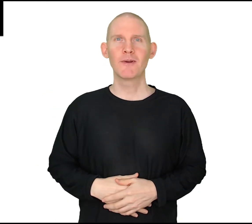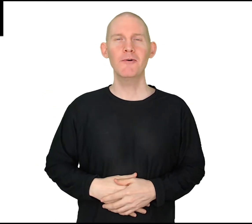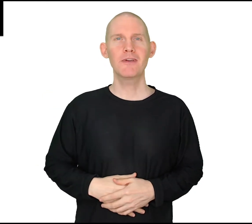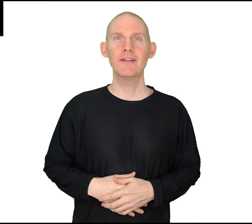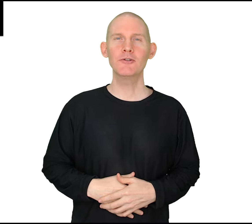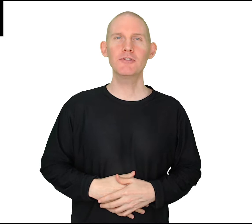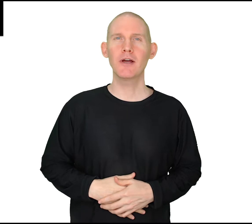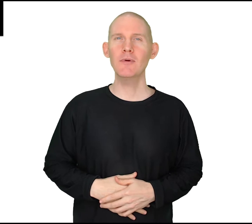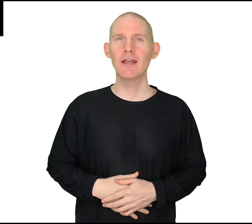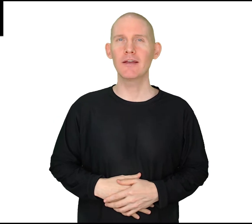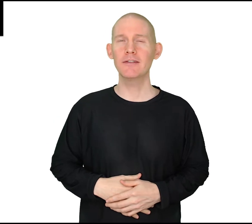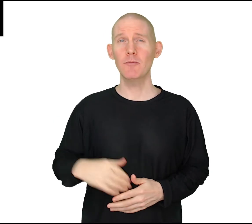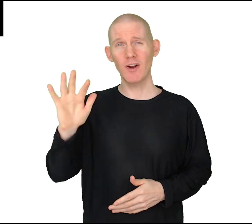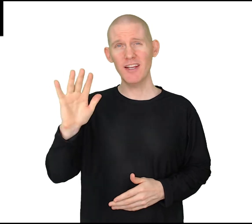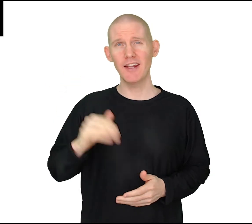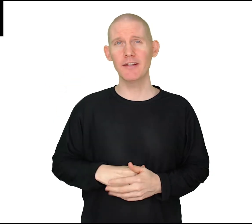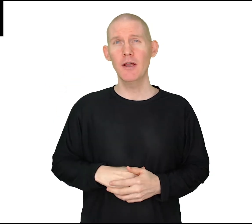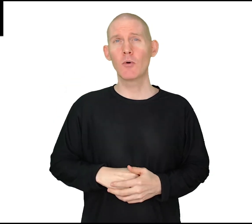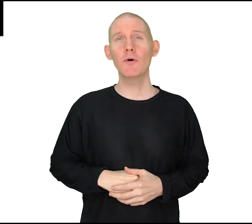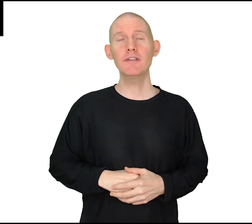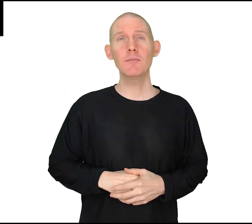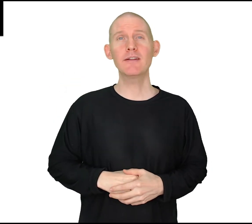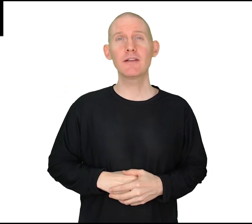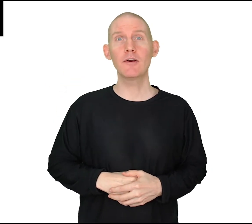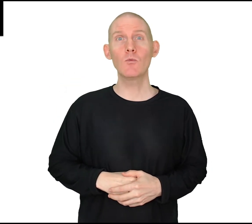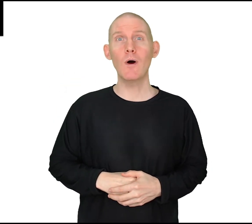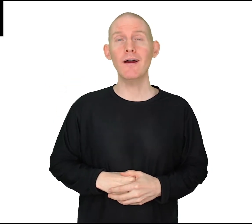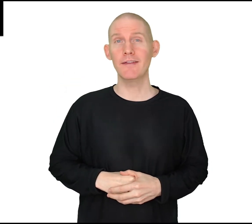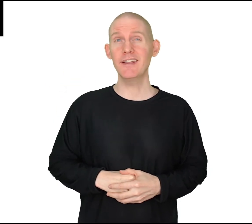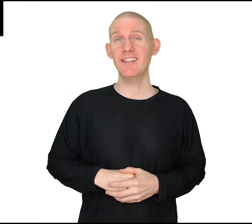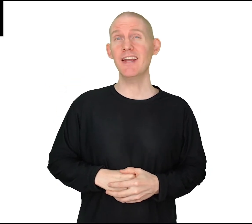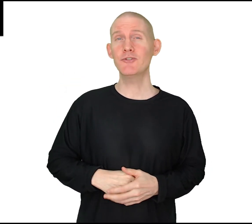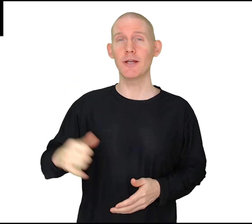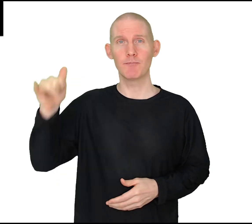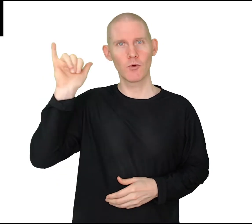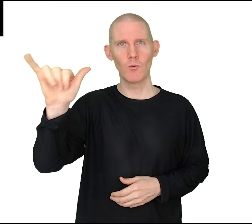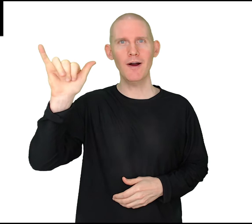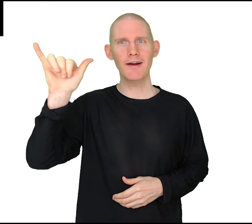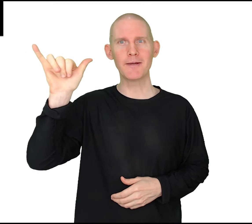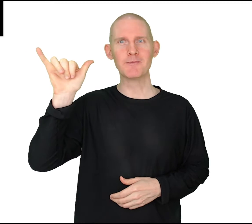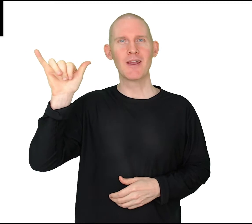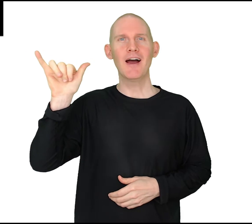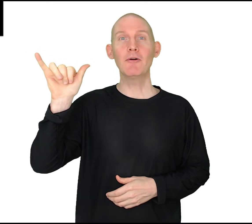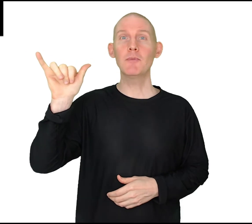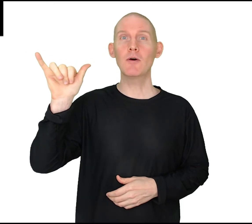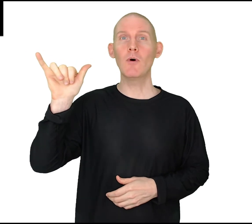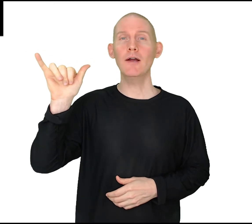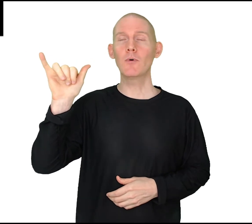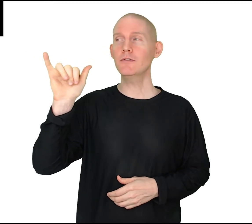Okay, use your dominant hand. I'm right-handed. We're going to make the letter Y. That's the hand shape. Y. How do you make a Y? Well, start